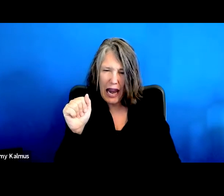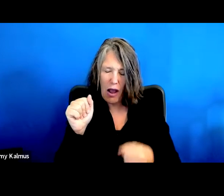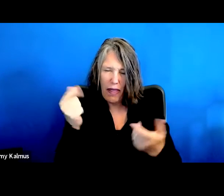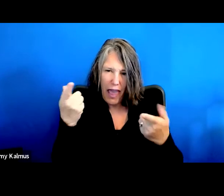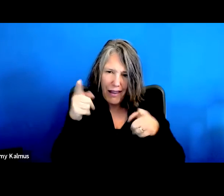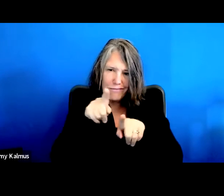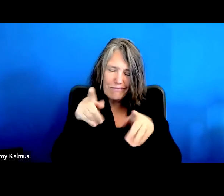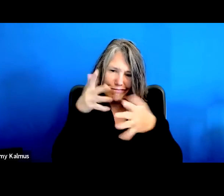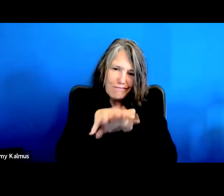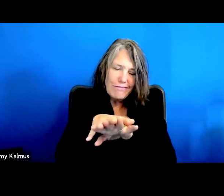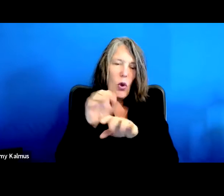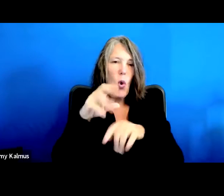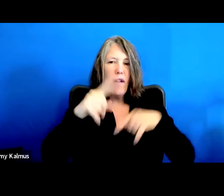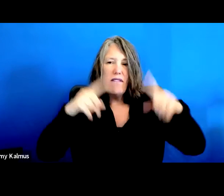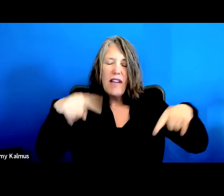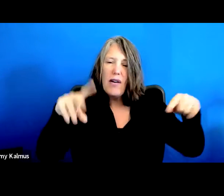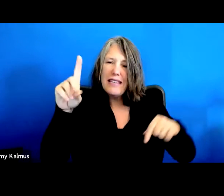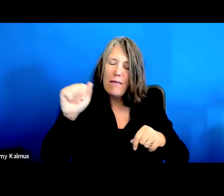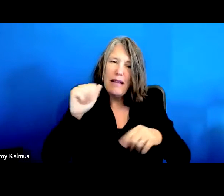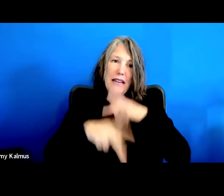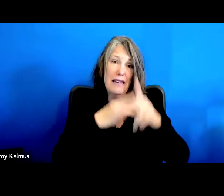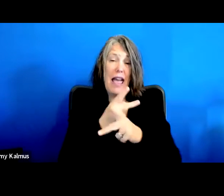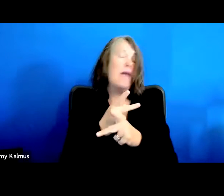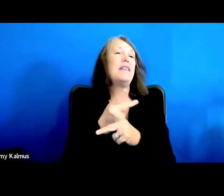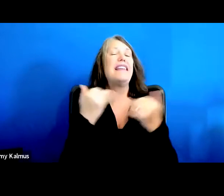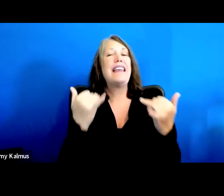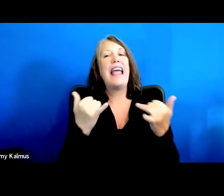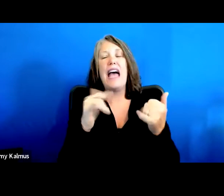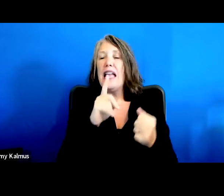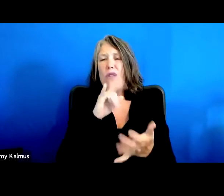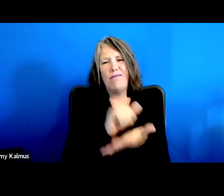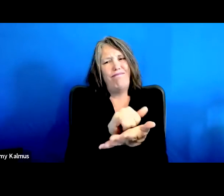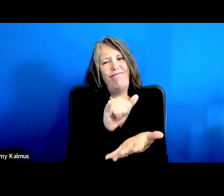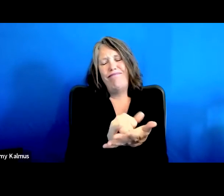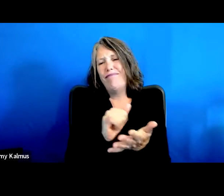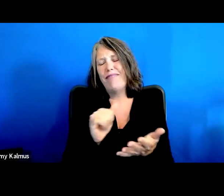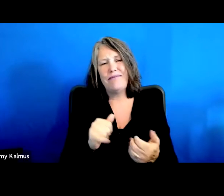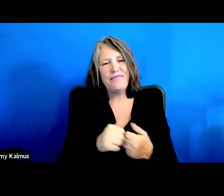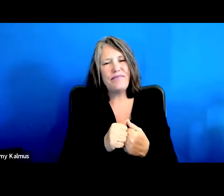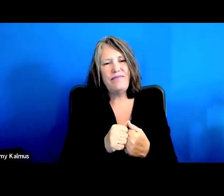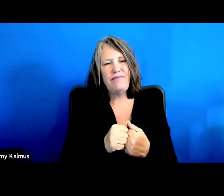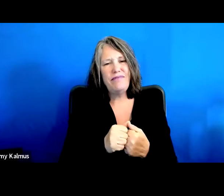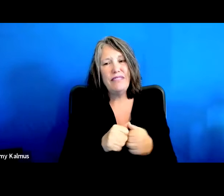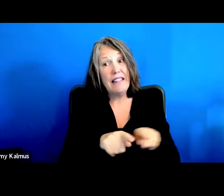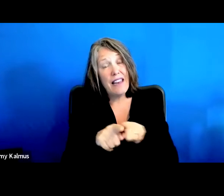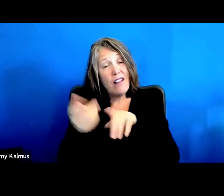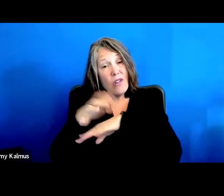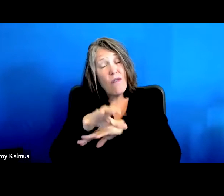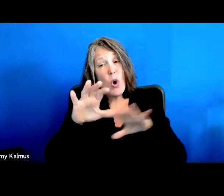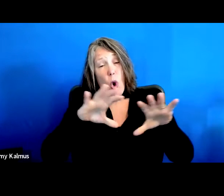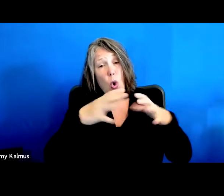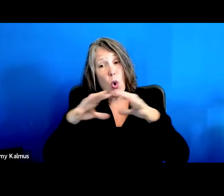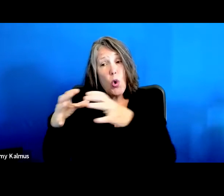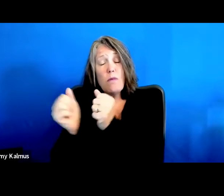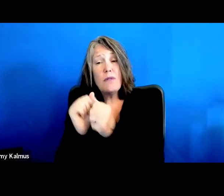various disability types has become is nearly impossible. And that also forces groups with